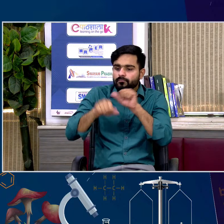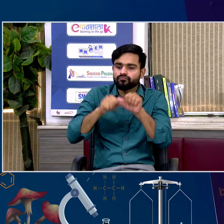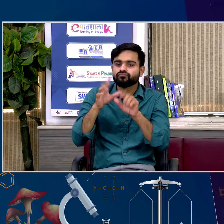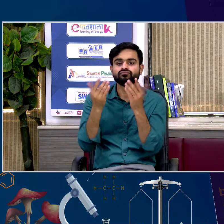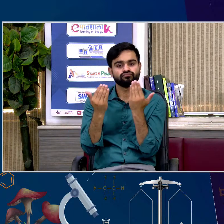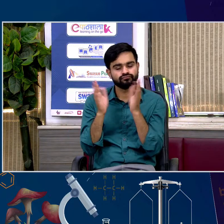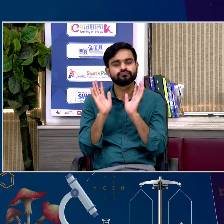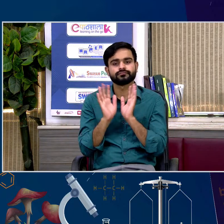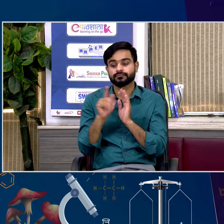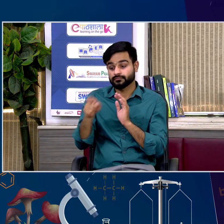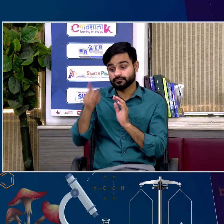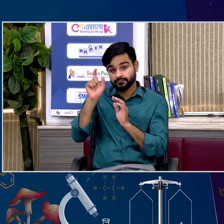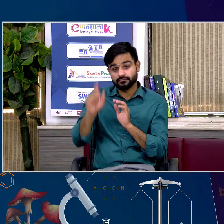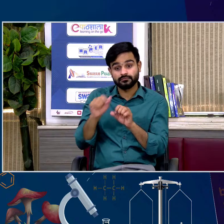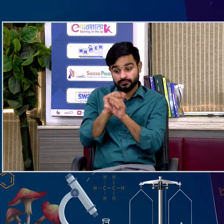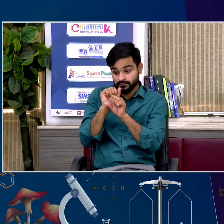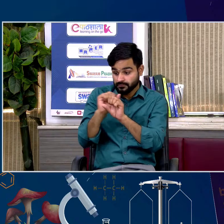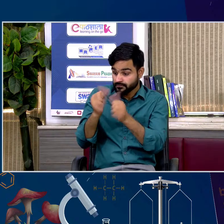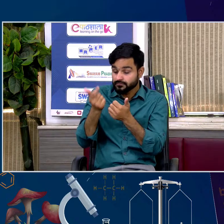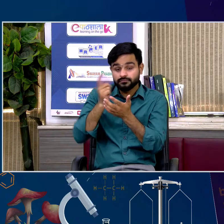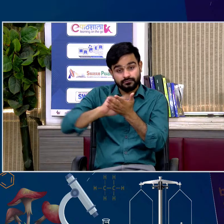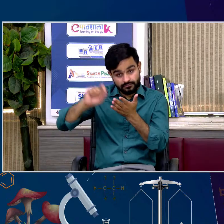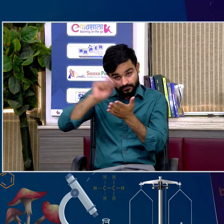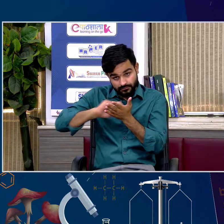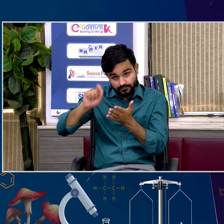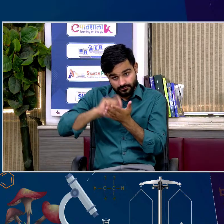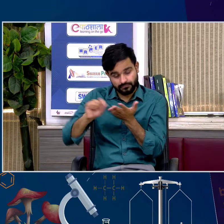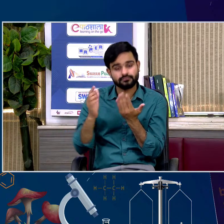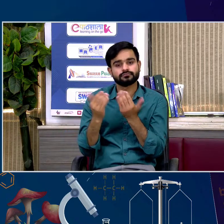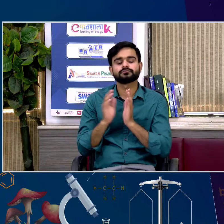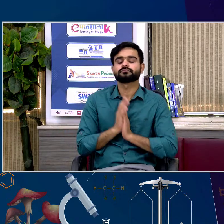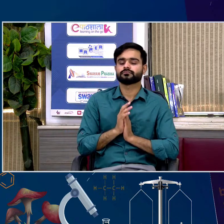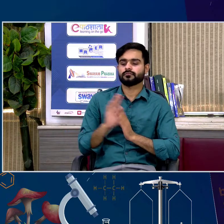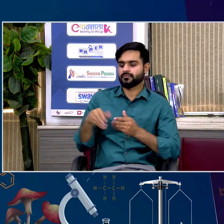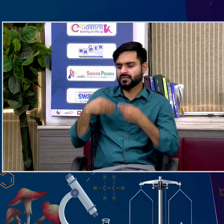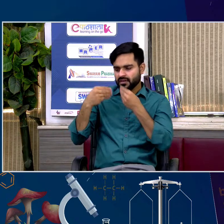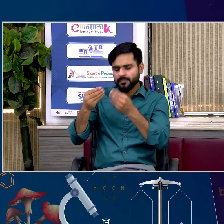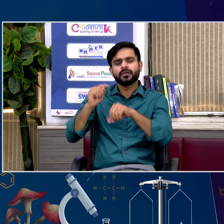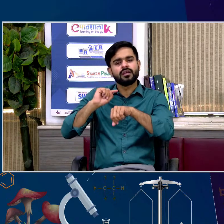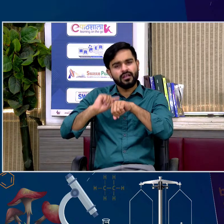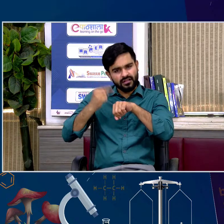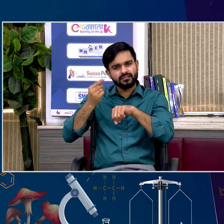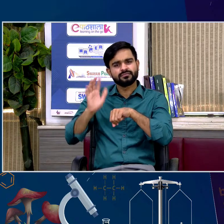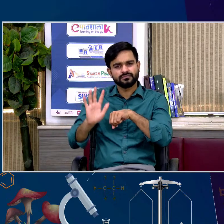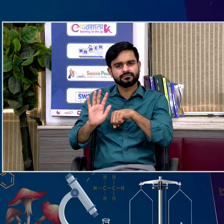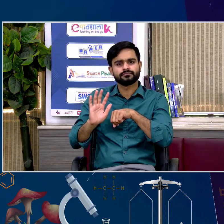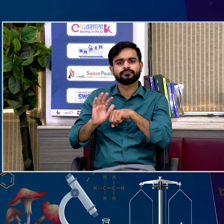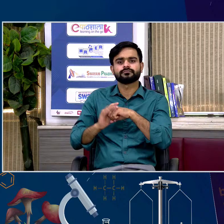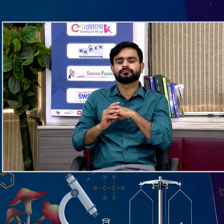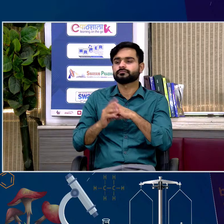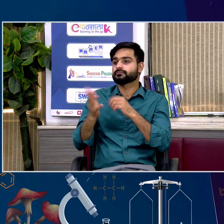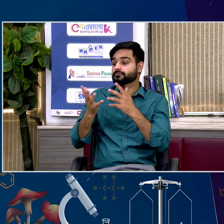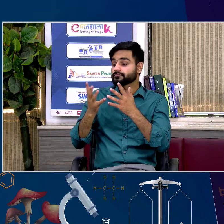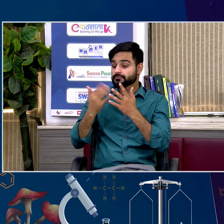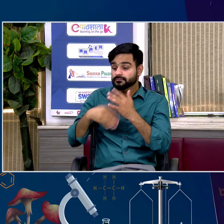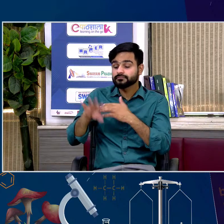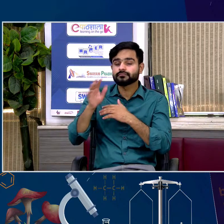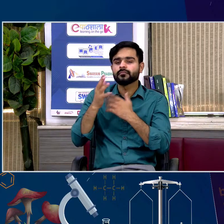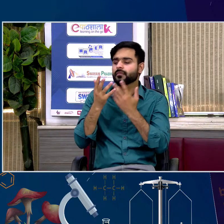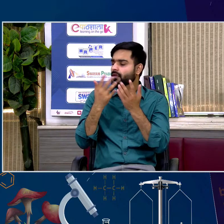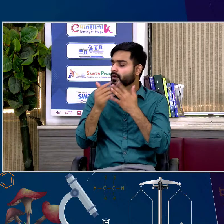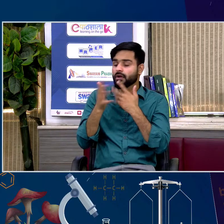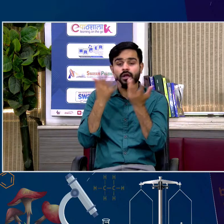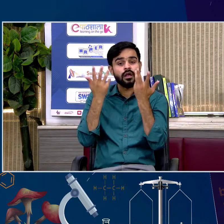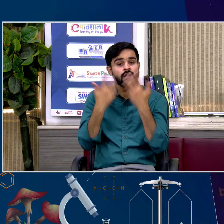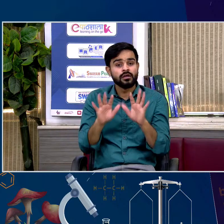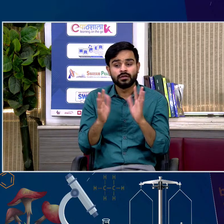possible, so that he is able to write. Give him opportunities for a break. Wherever